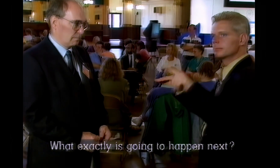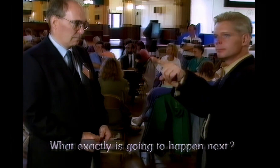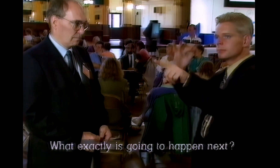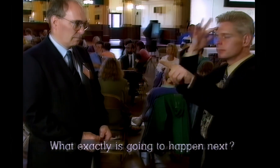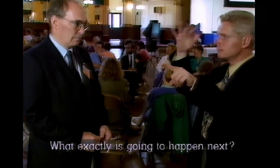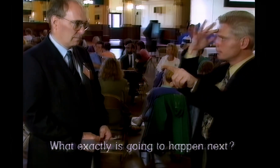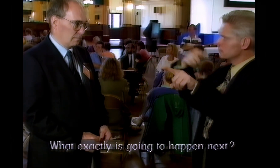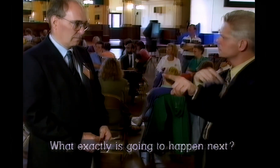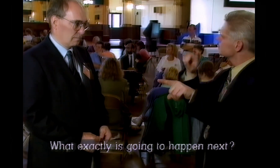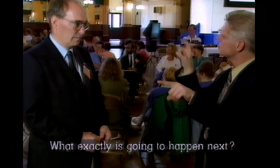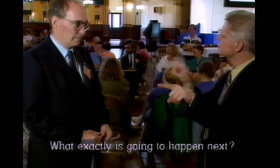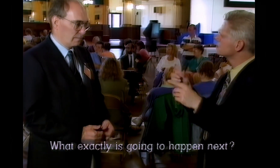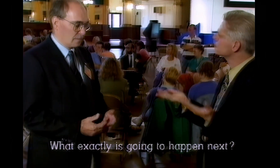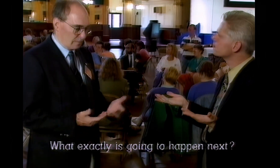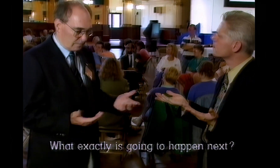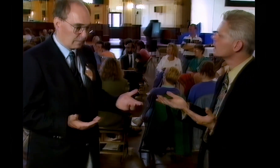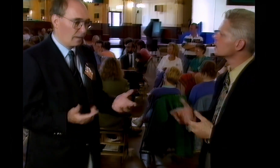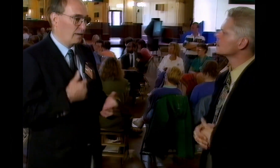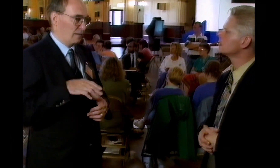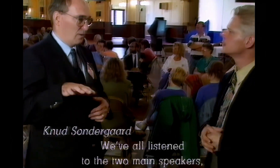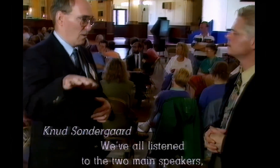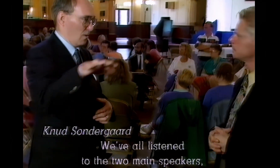we're going to work on that. Well, what exactly is going to happen next?